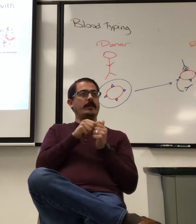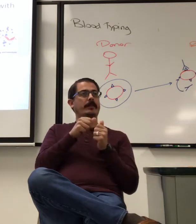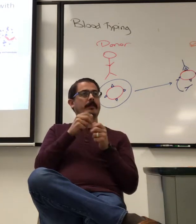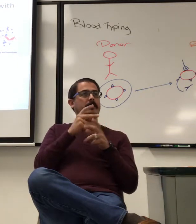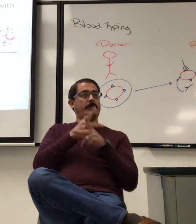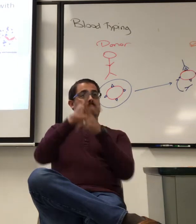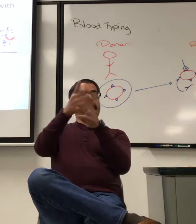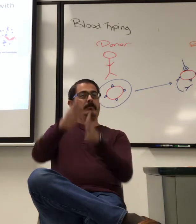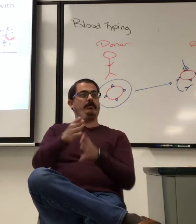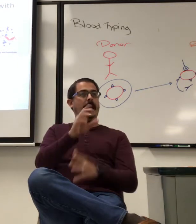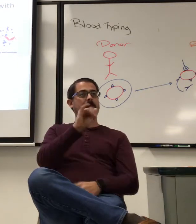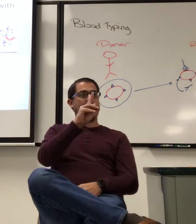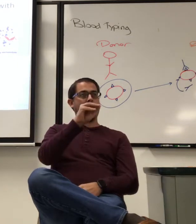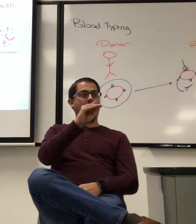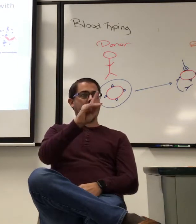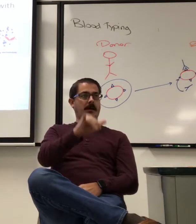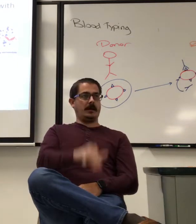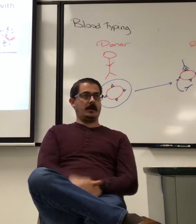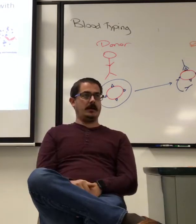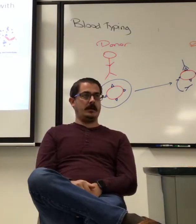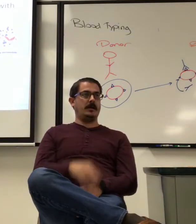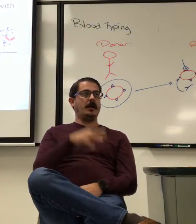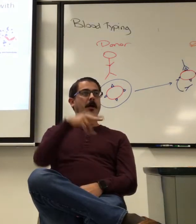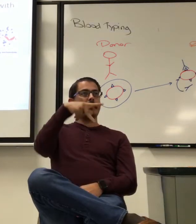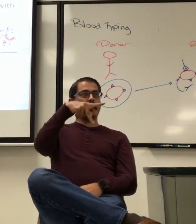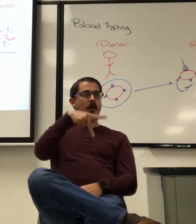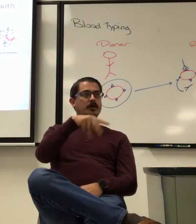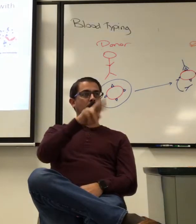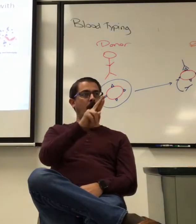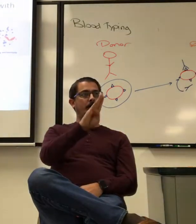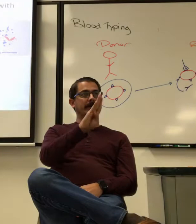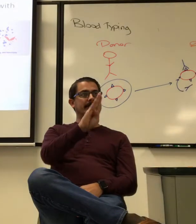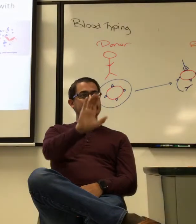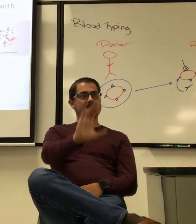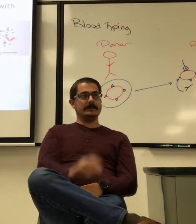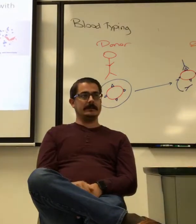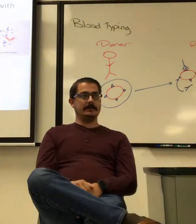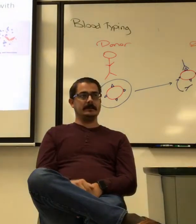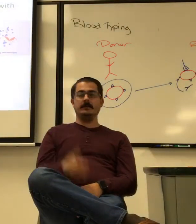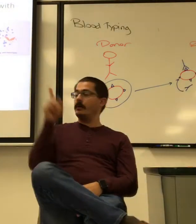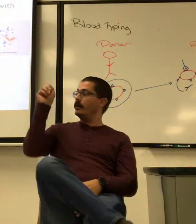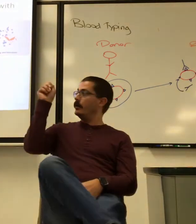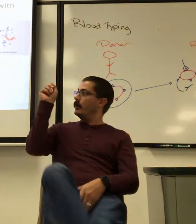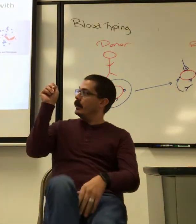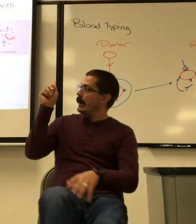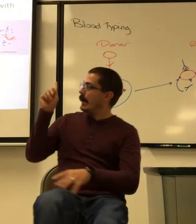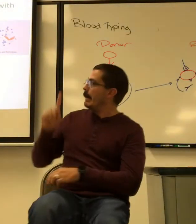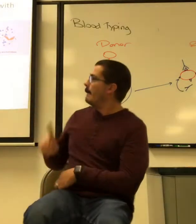purple. And purple is the RBC right here, okay?